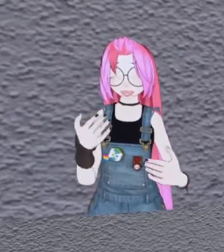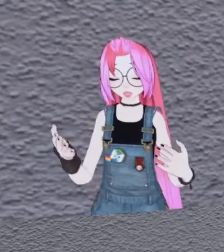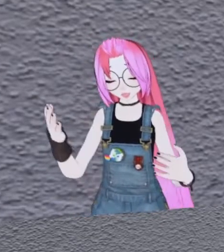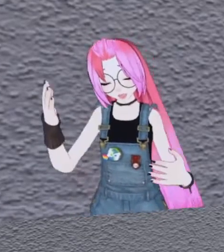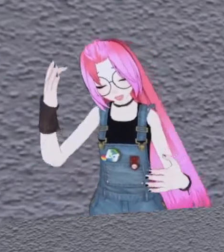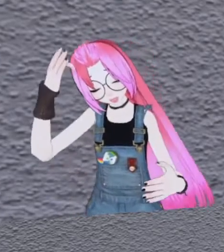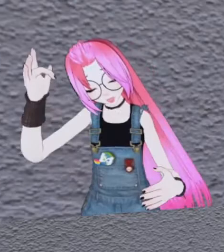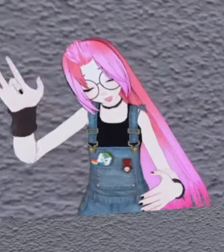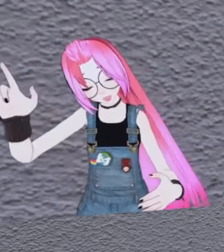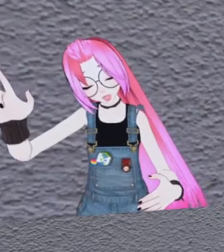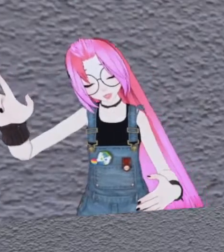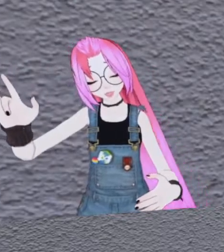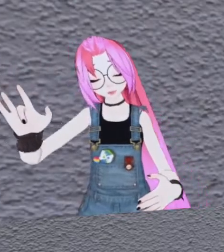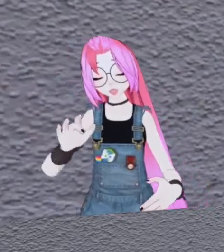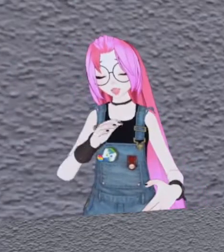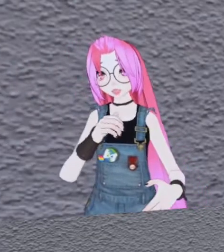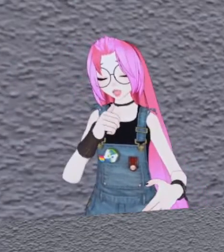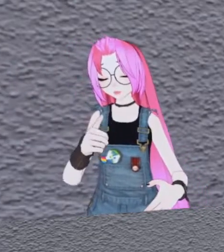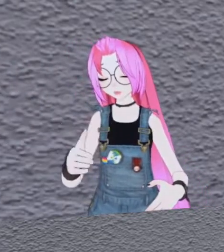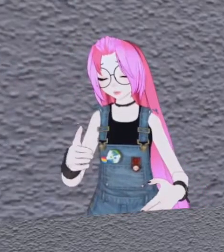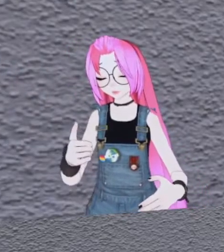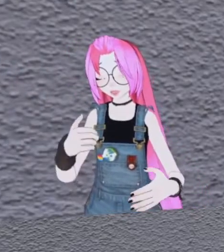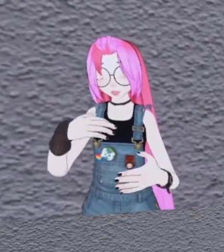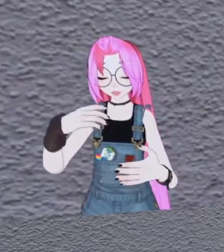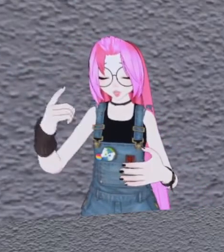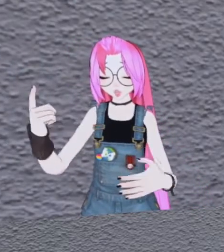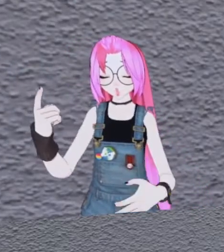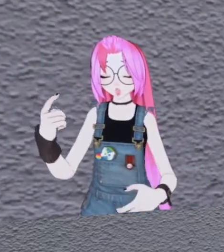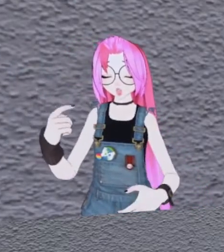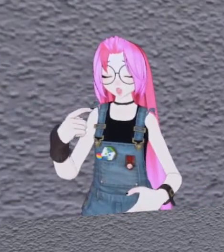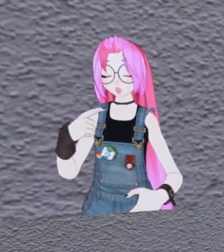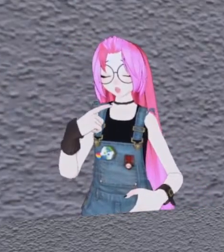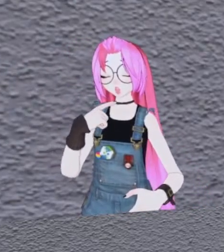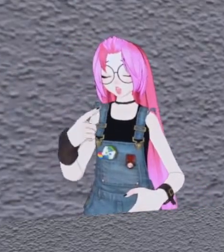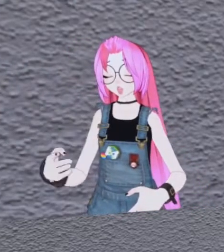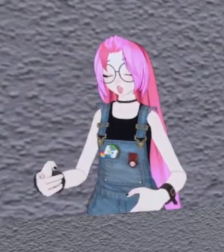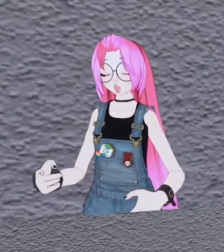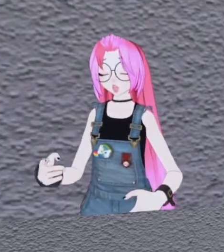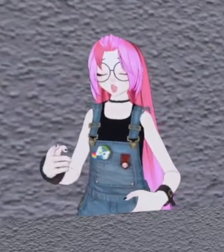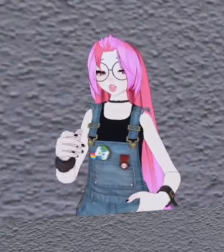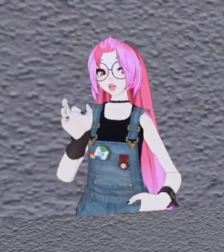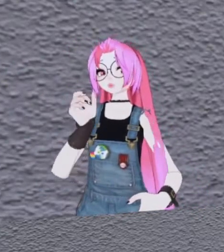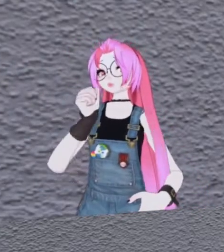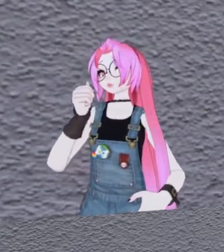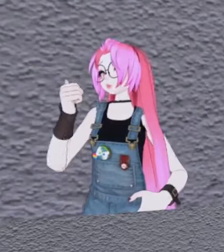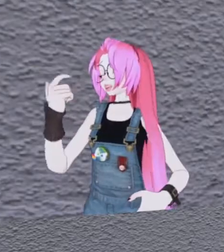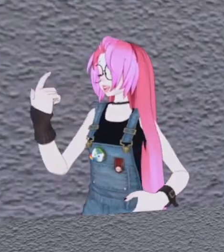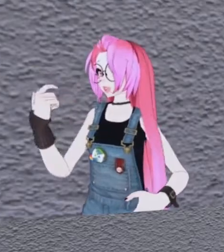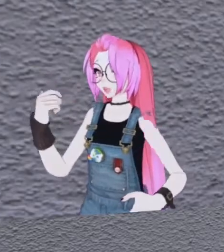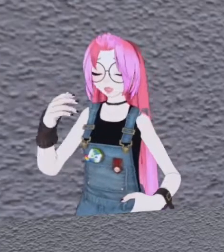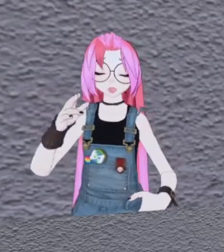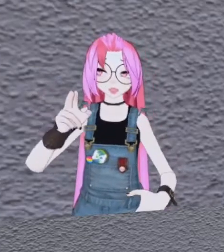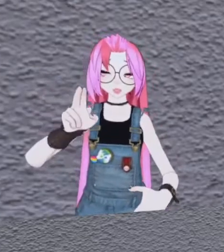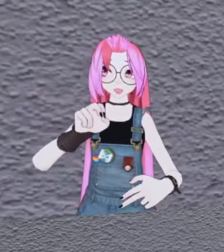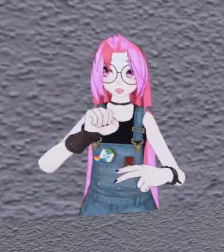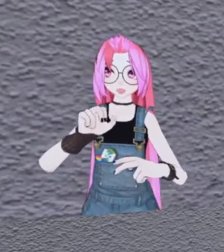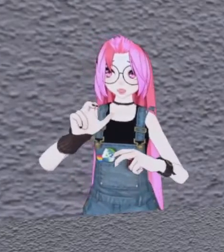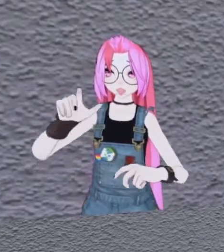am knowledgeable about it, but I'm not someone who would, like, tell you, like, I'm not a recruiter for the